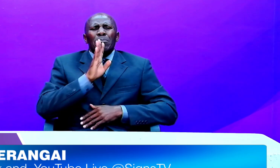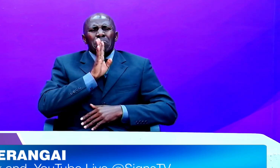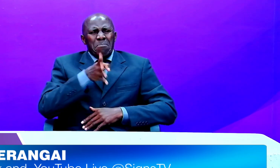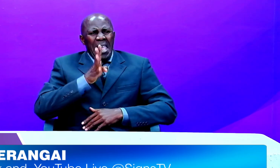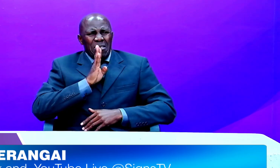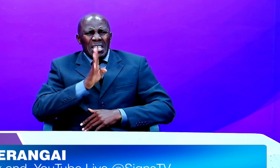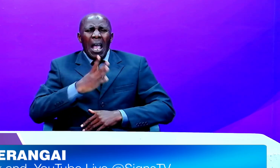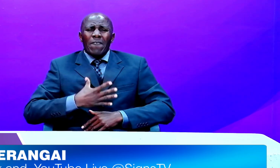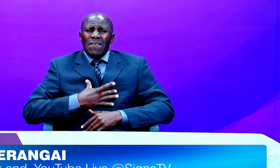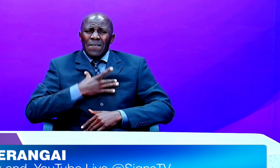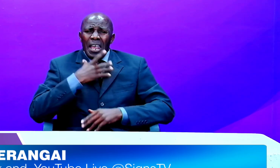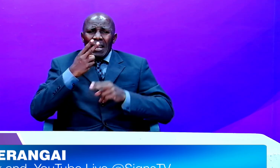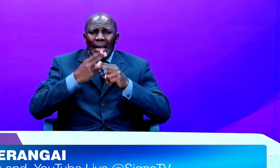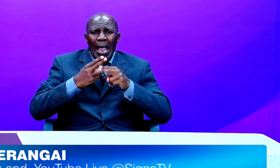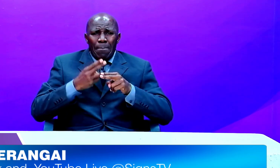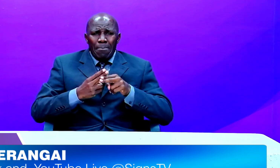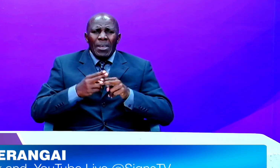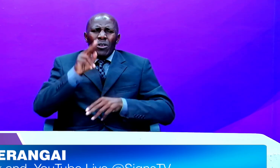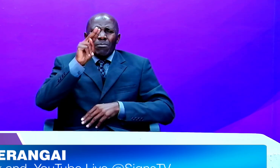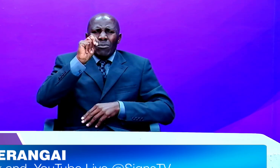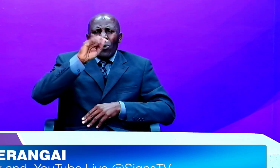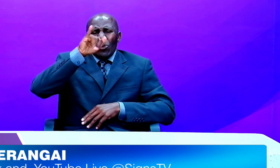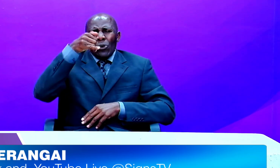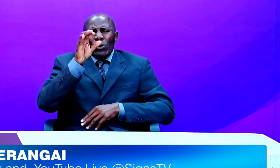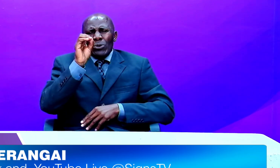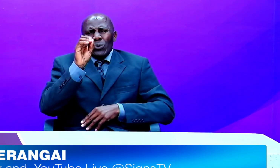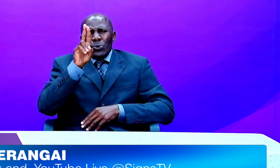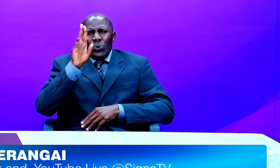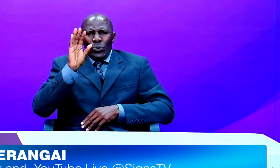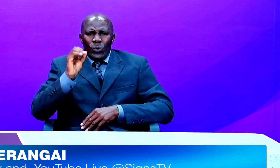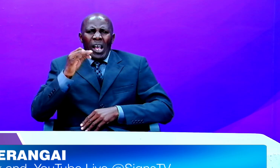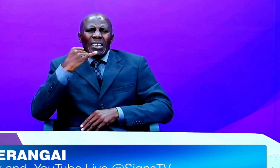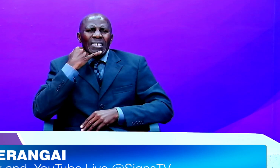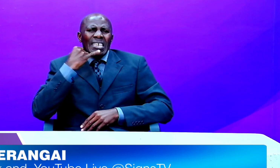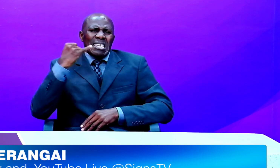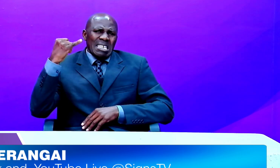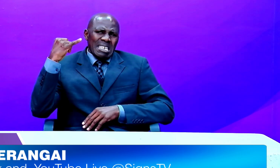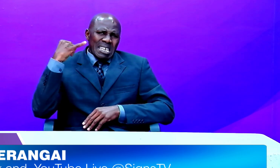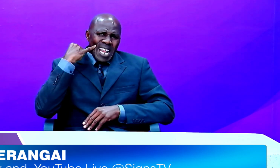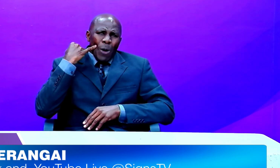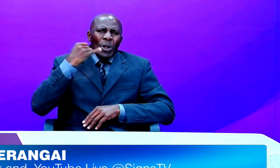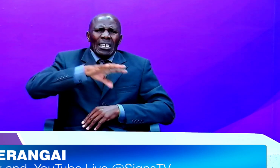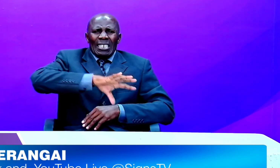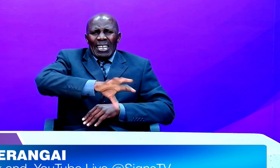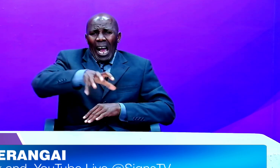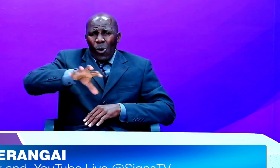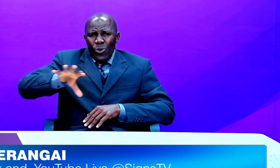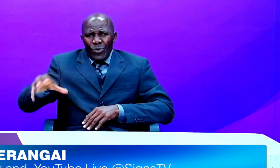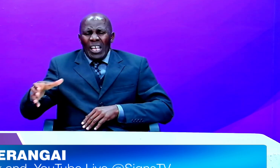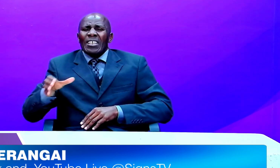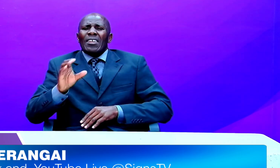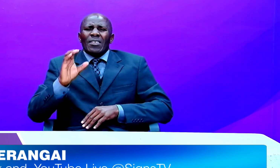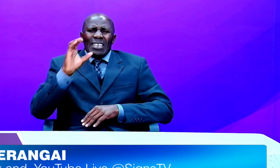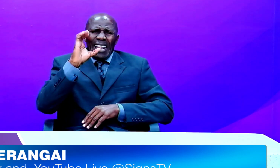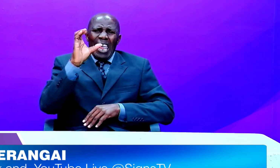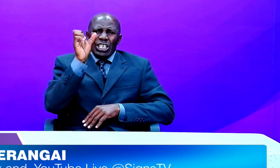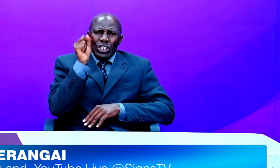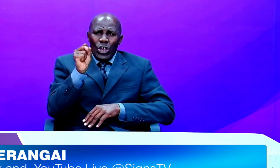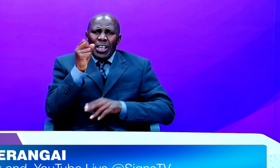across the country and the crucial 2027 general elections. Speaking during a visit to